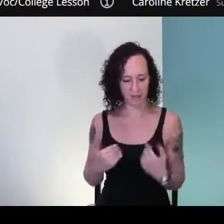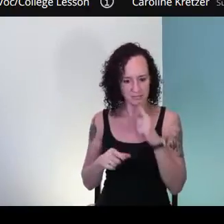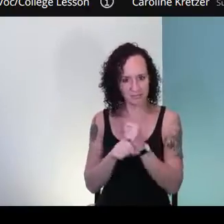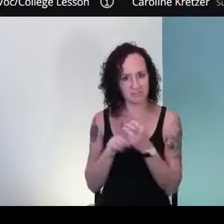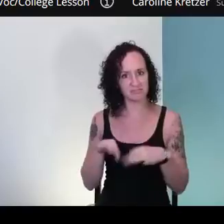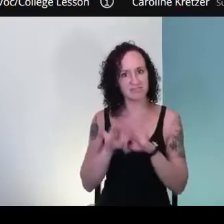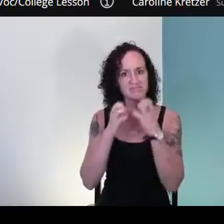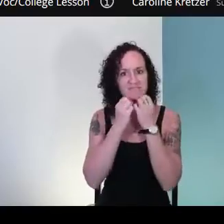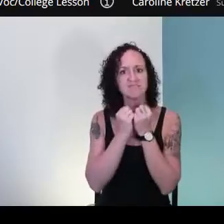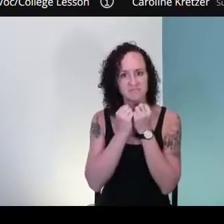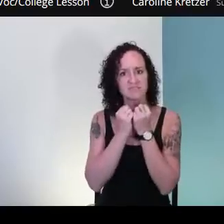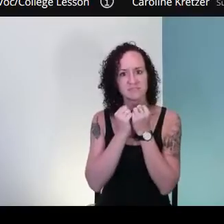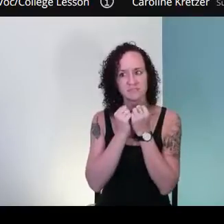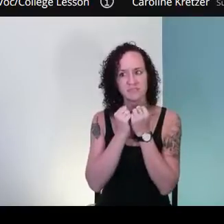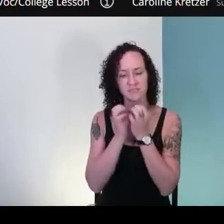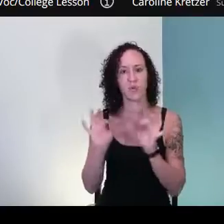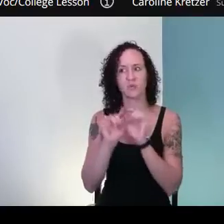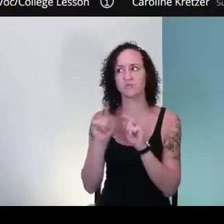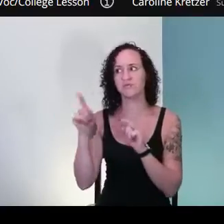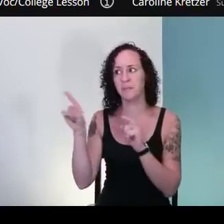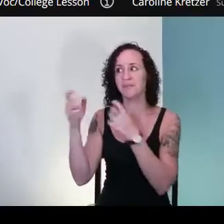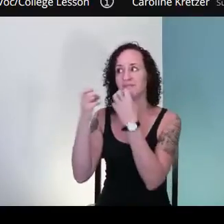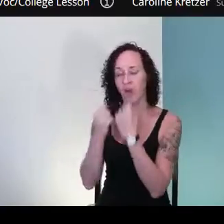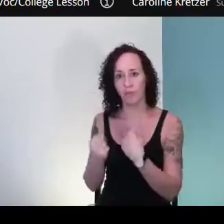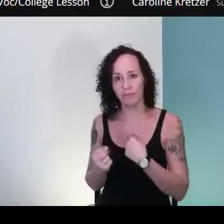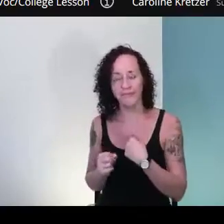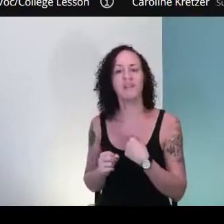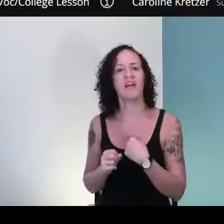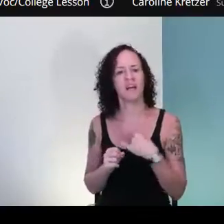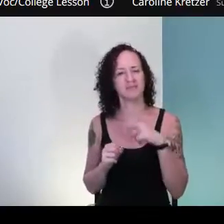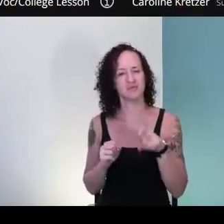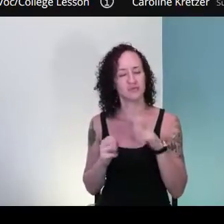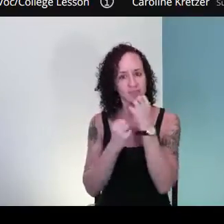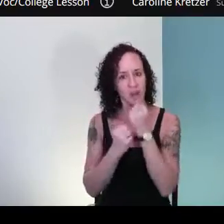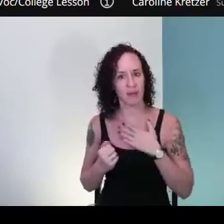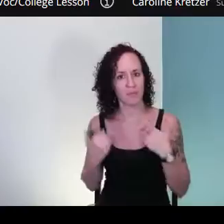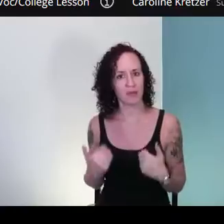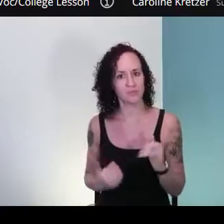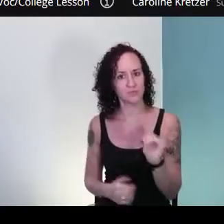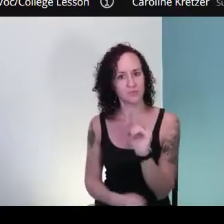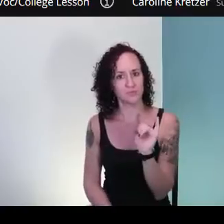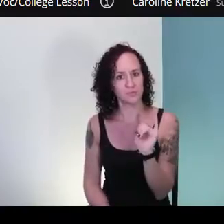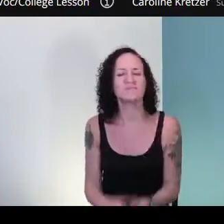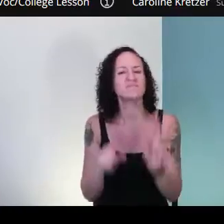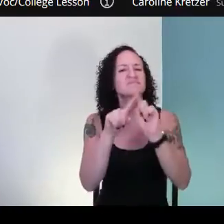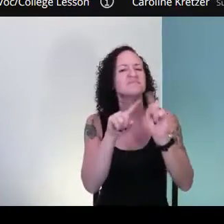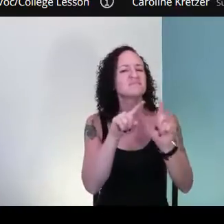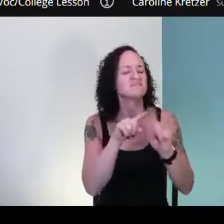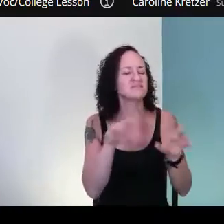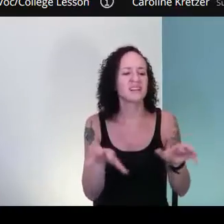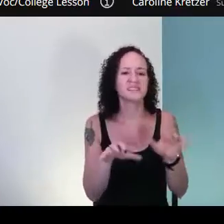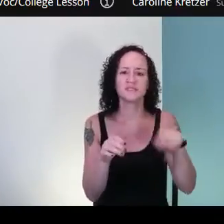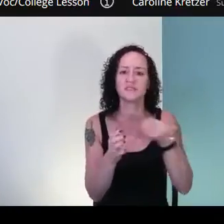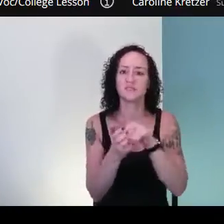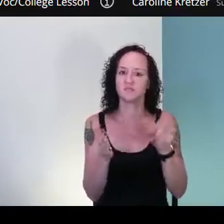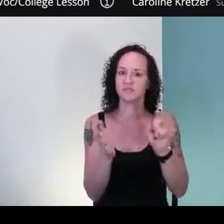bodies, and it's not their decision. So making sure you ask and gives them the idea to grant permission, shows